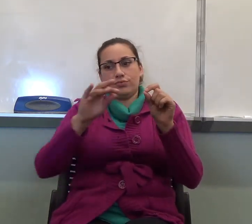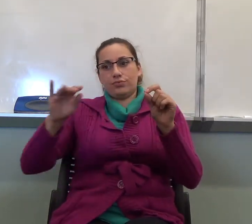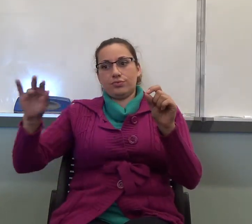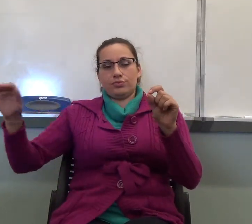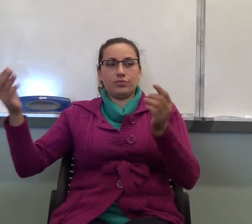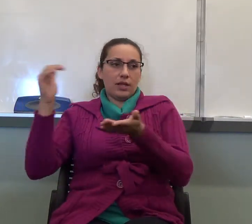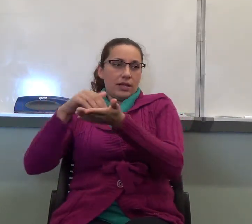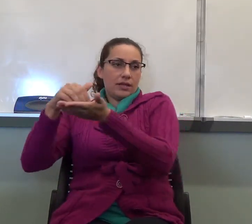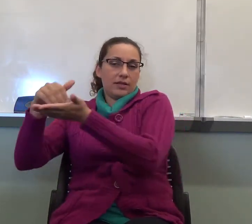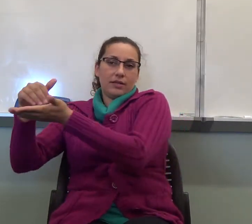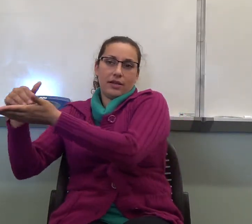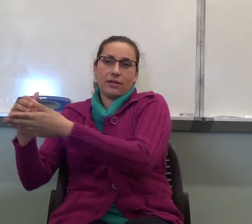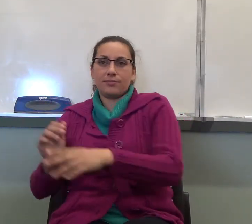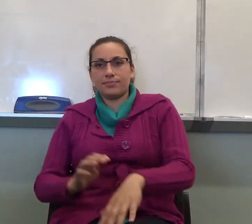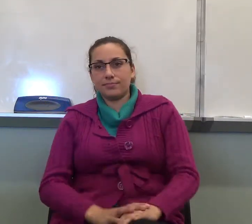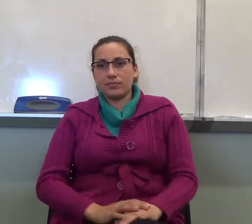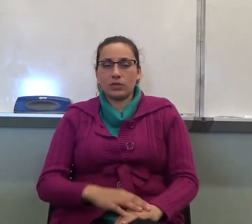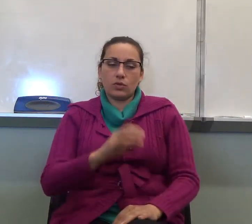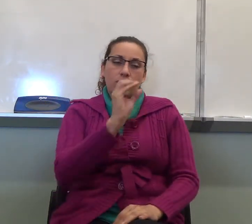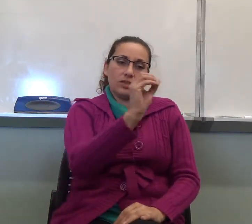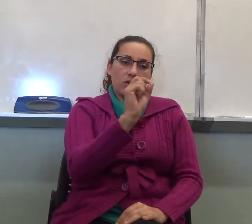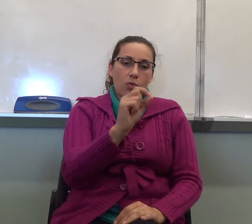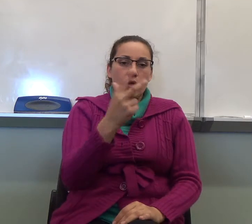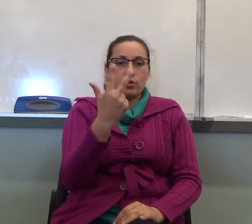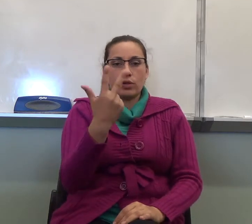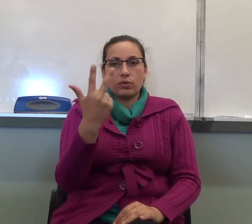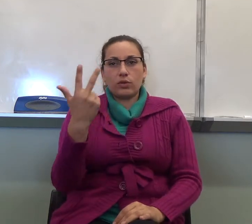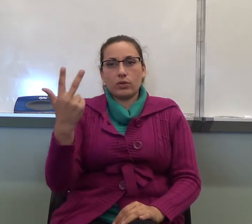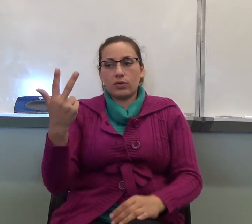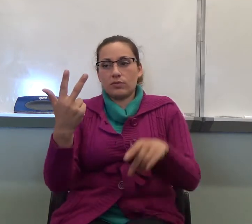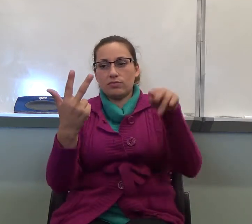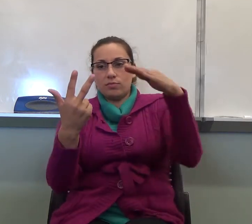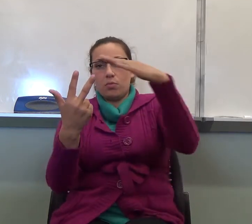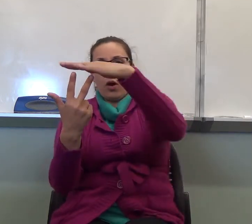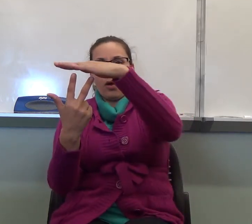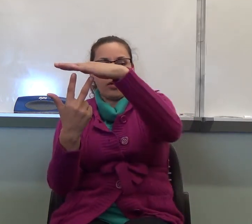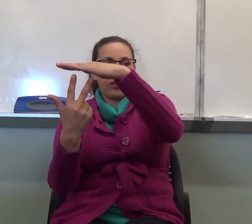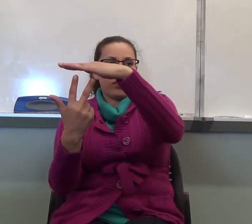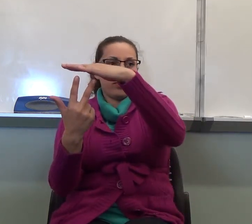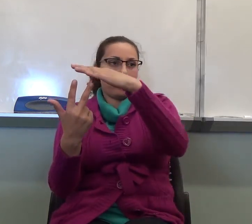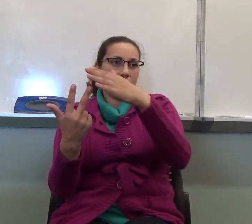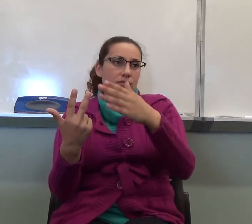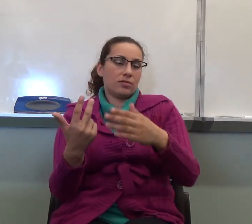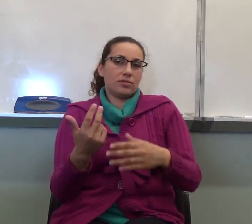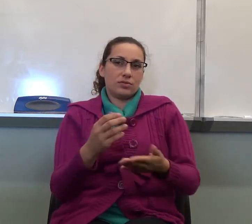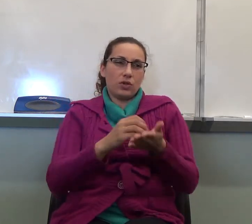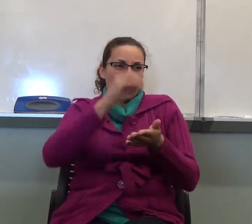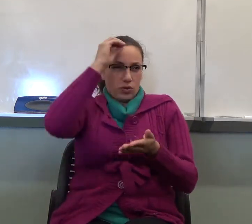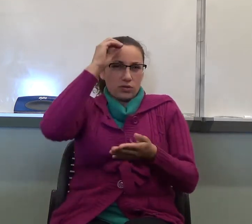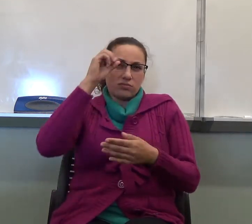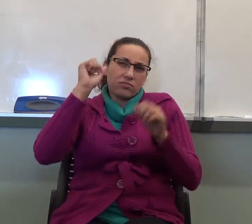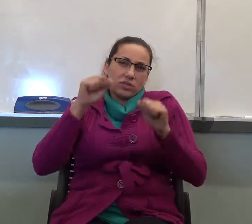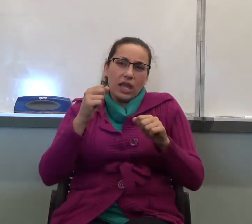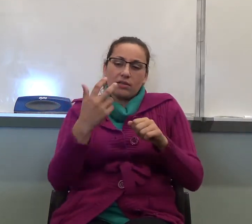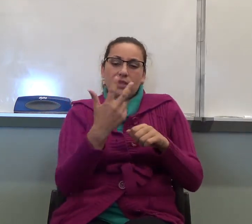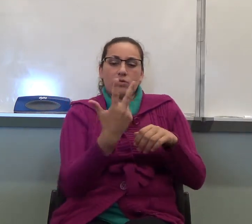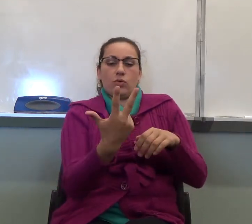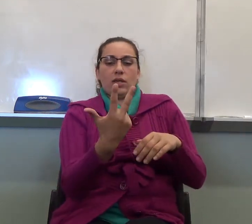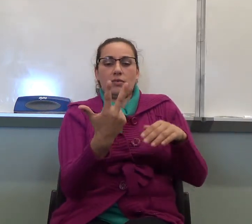decimal form, 0.333 and so forth. We learned that we can chop them off anywhere we have to, calculate with